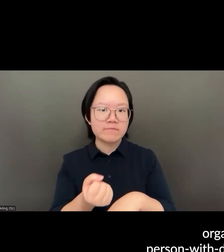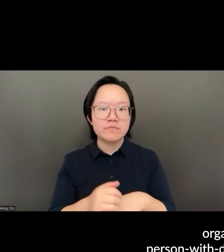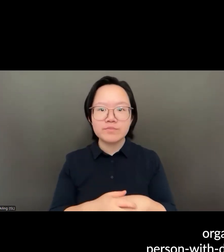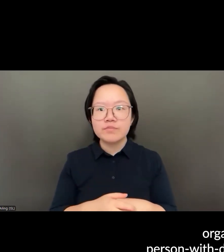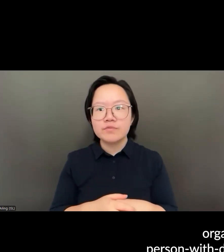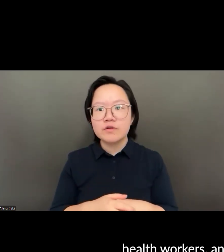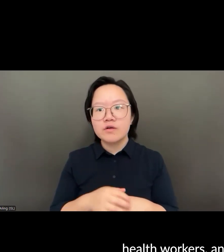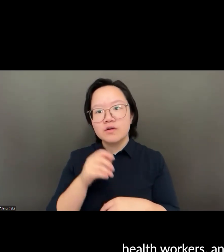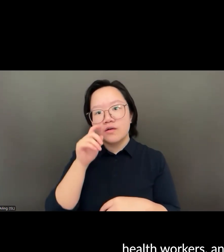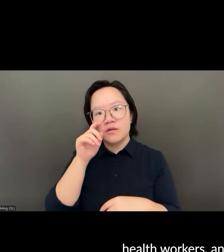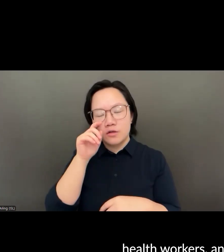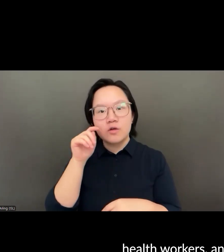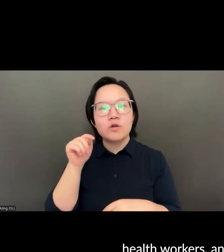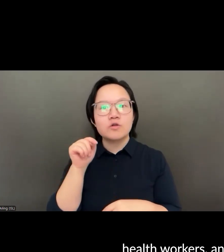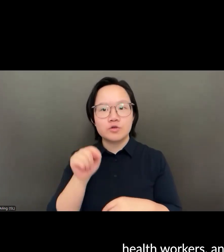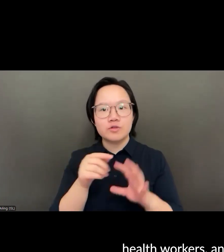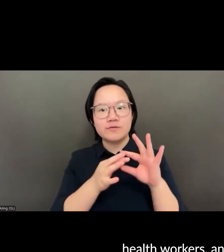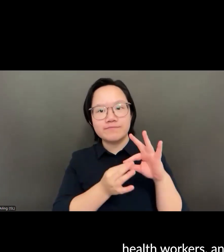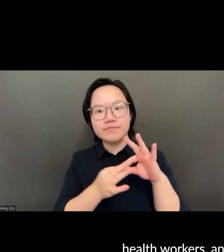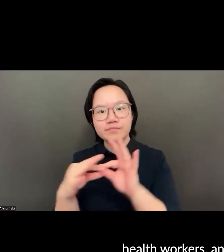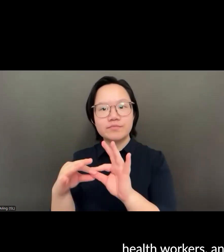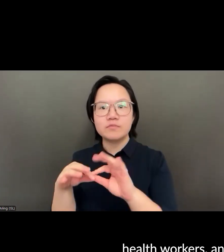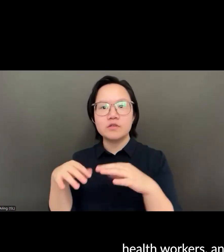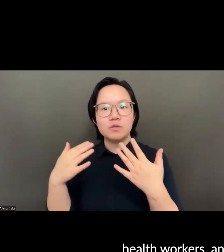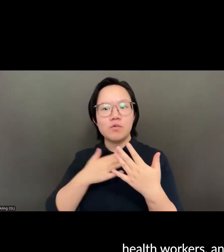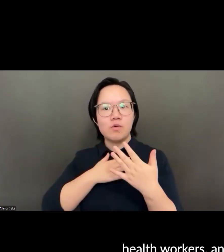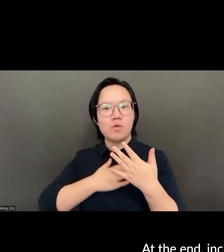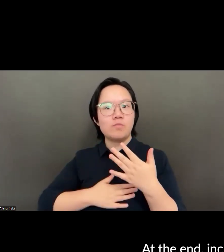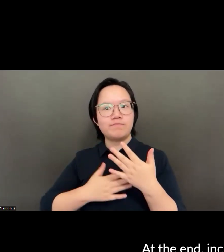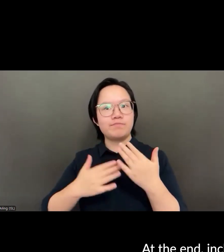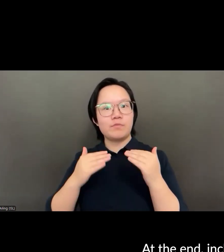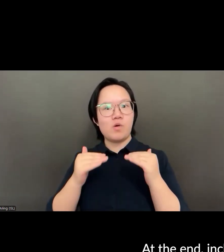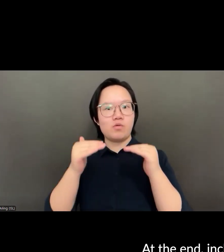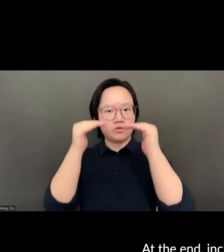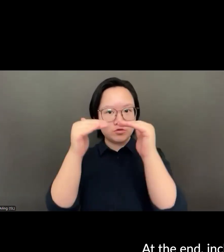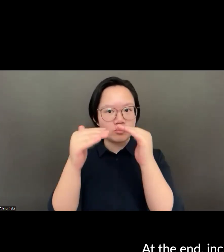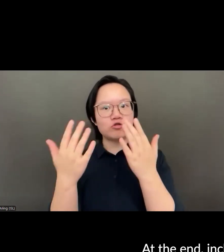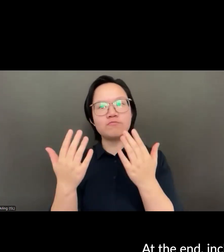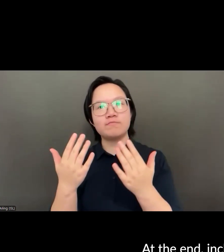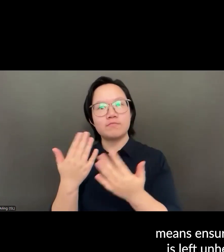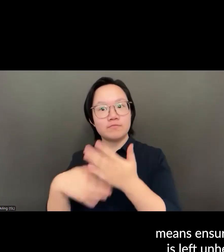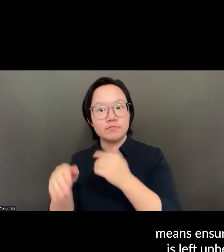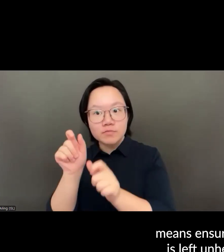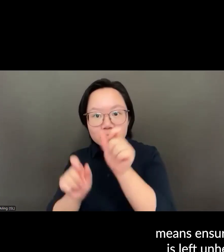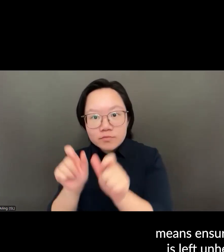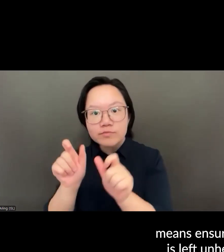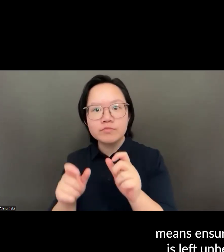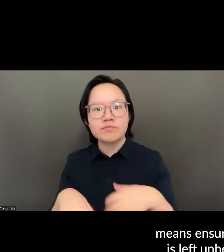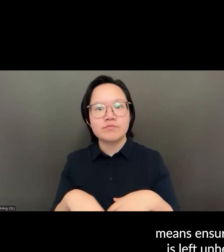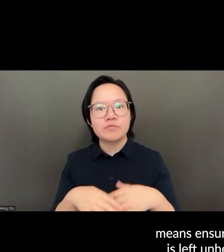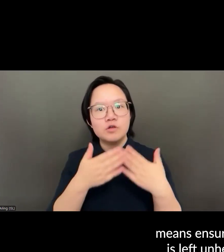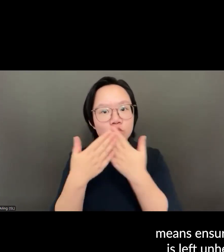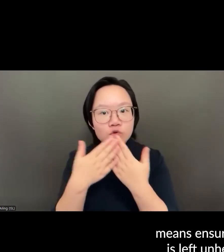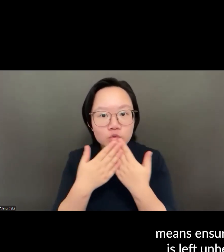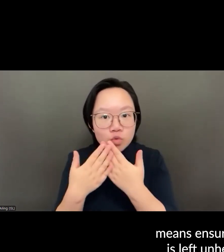of persons with disabilities, schools, health workers, and different authorities. At the end, inclusive safeguarding means ensuring that